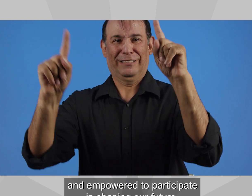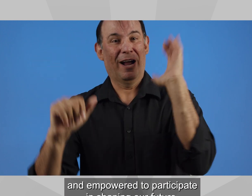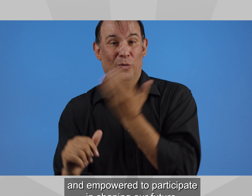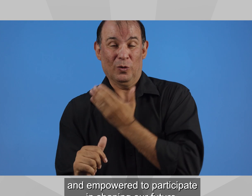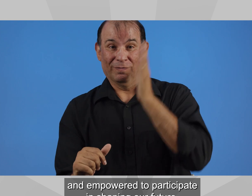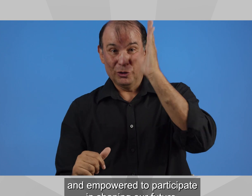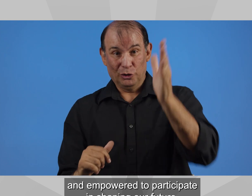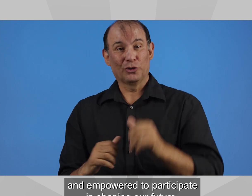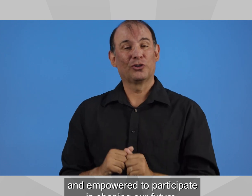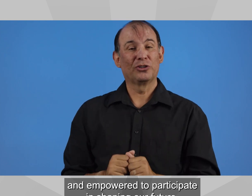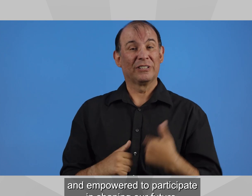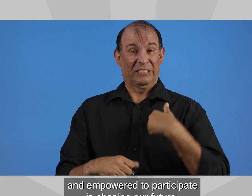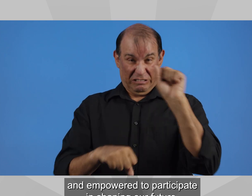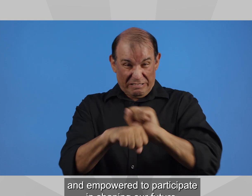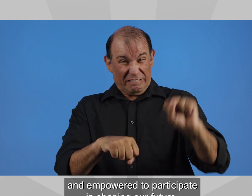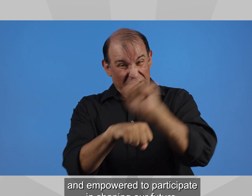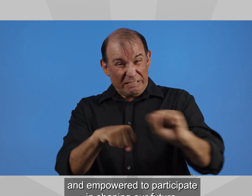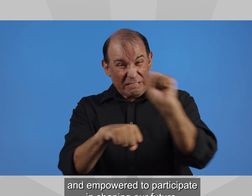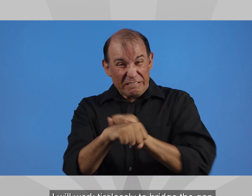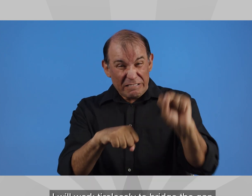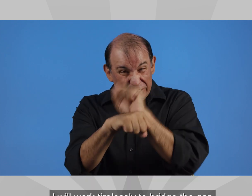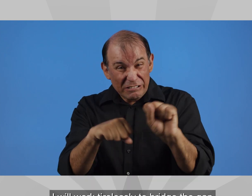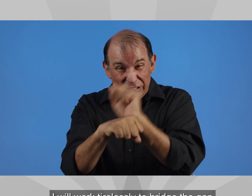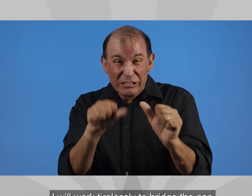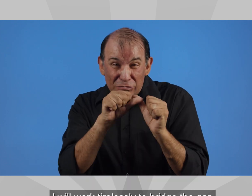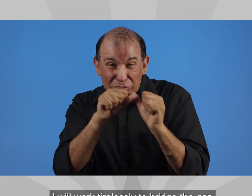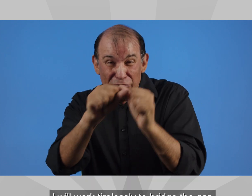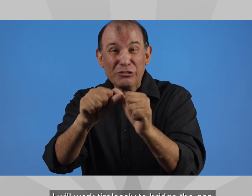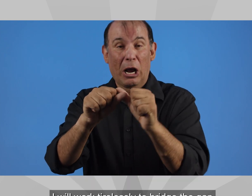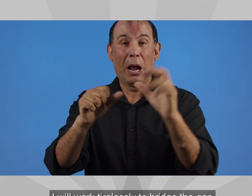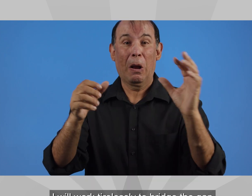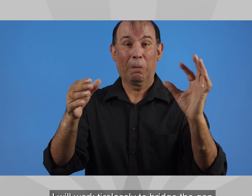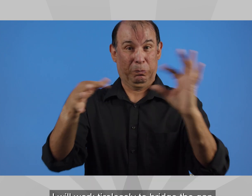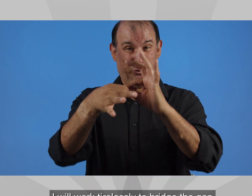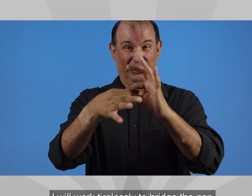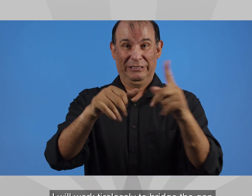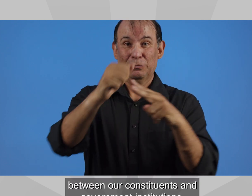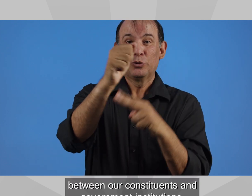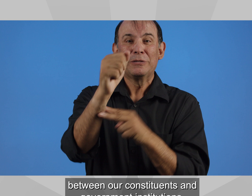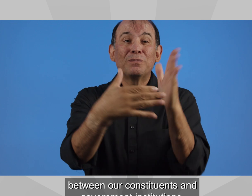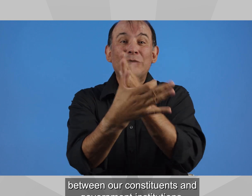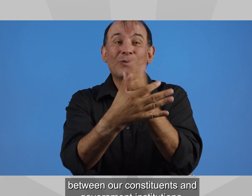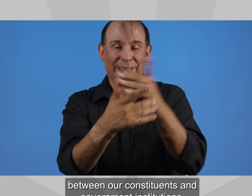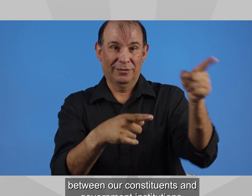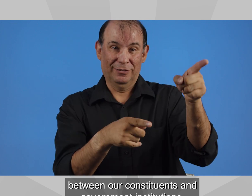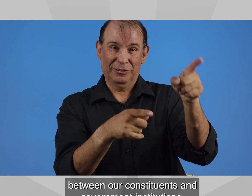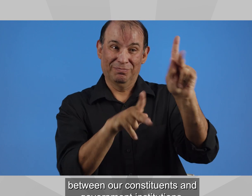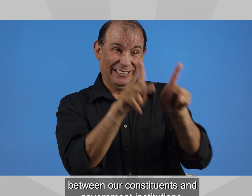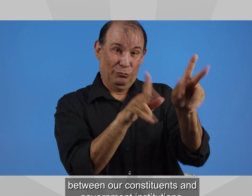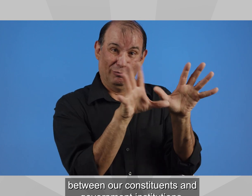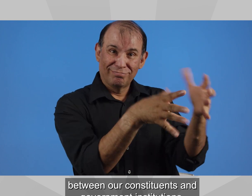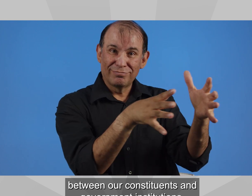to participate in shaping our future. I will work tirelessly to bridge the gap between our